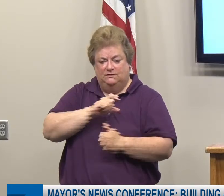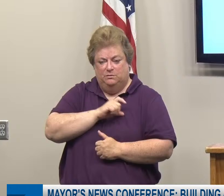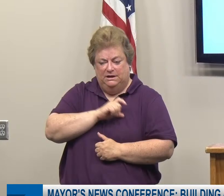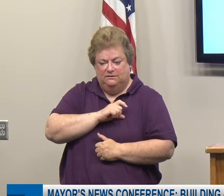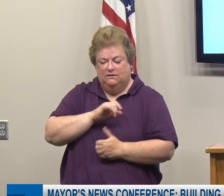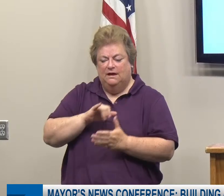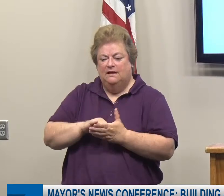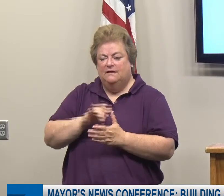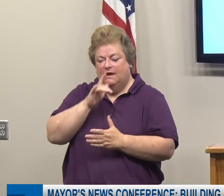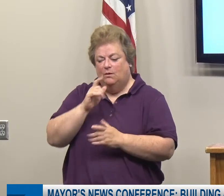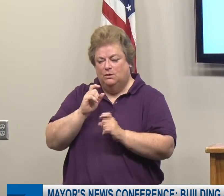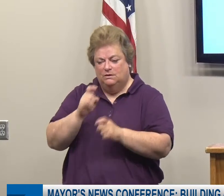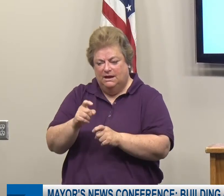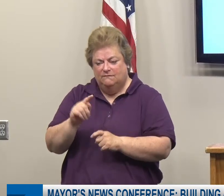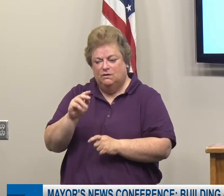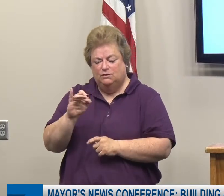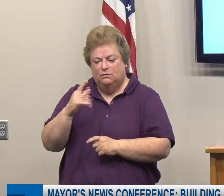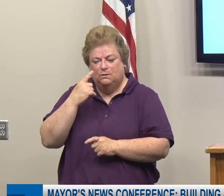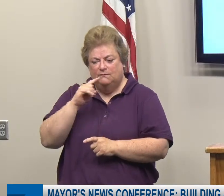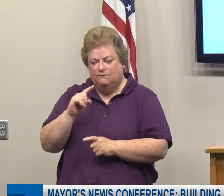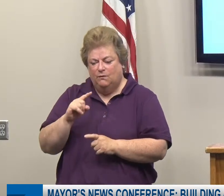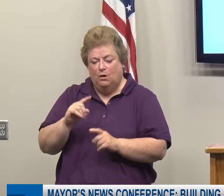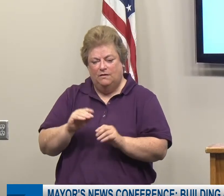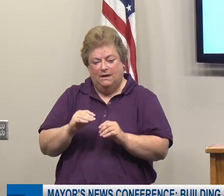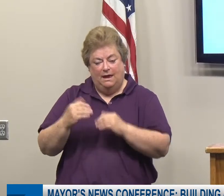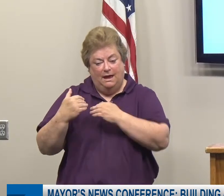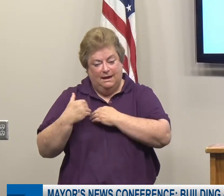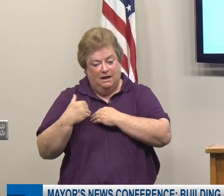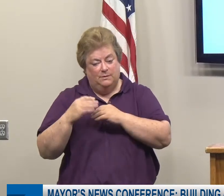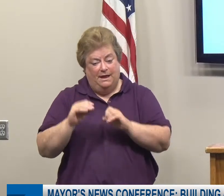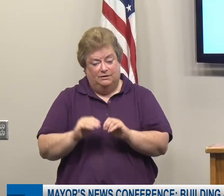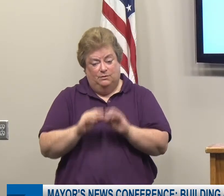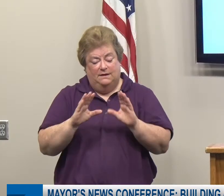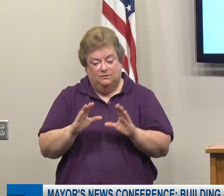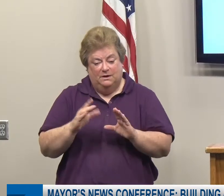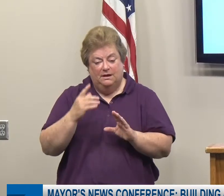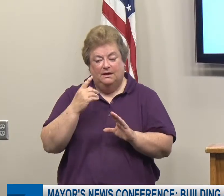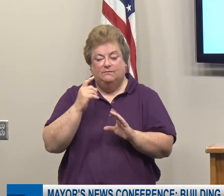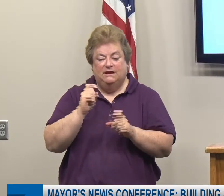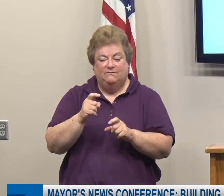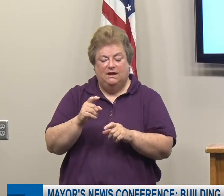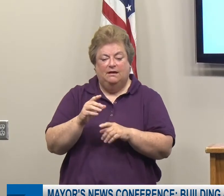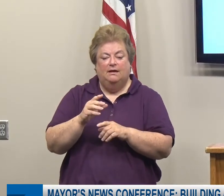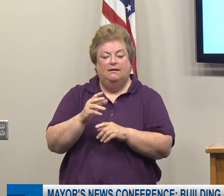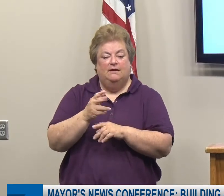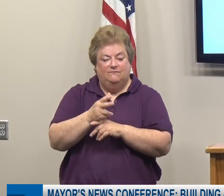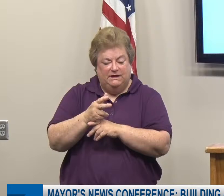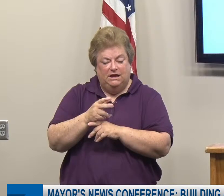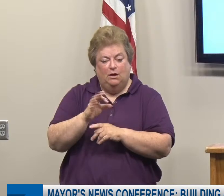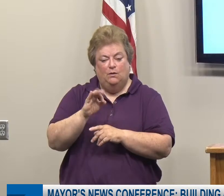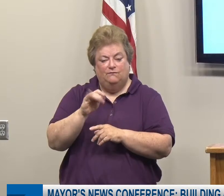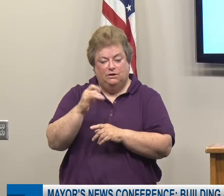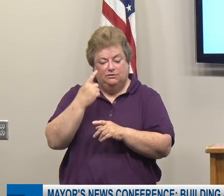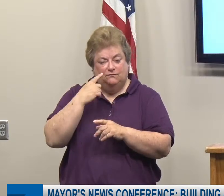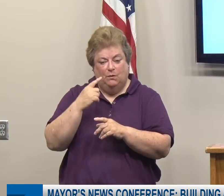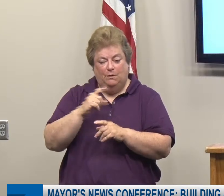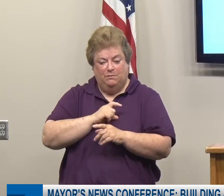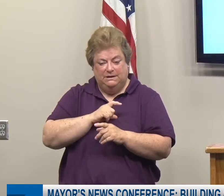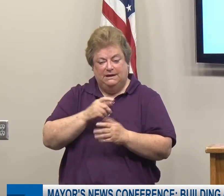tool to supplement other accountability and transparency measures by providing video footage of police interactions with our